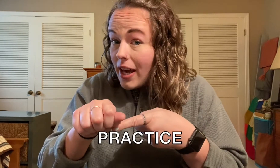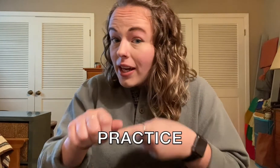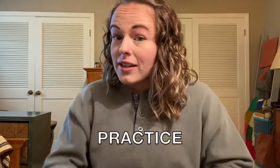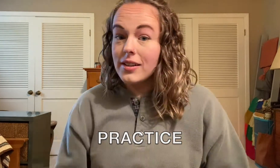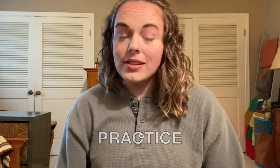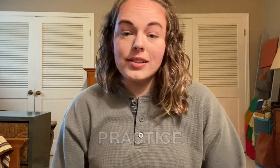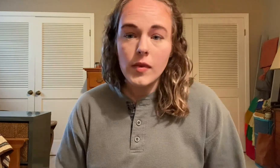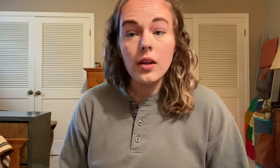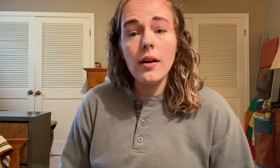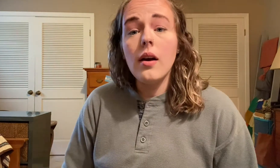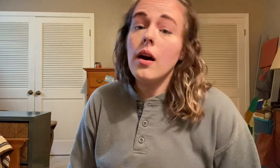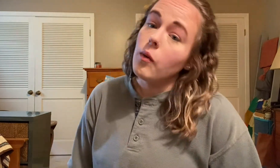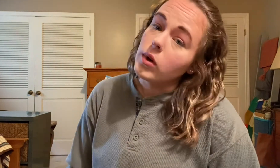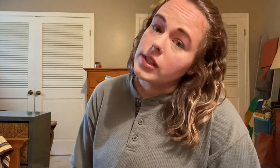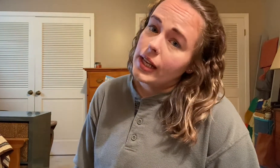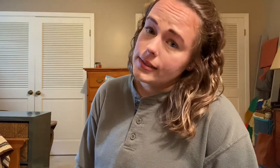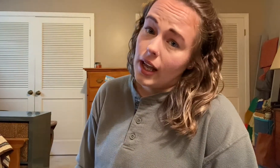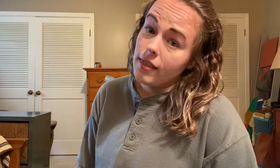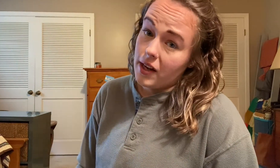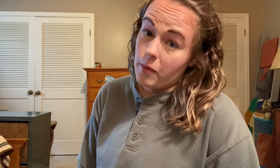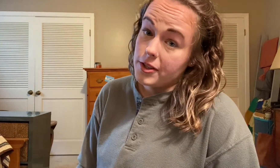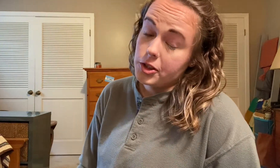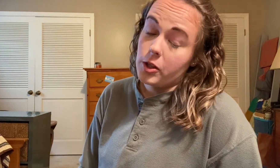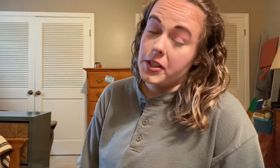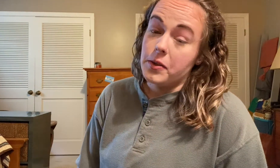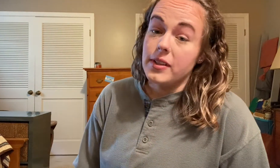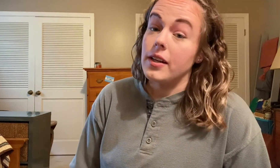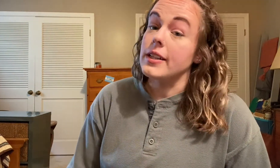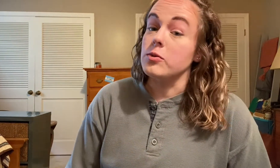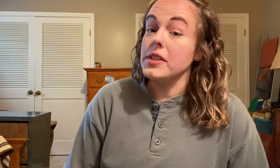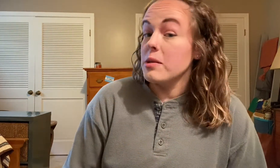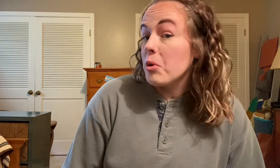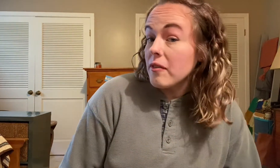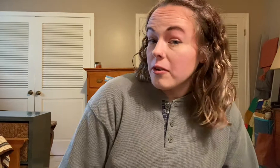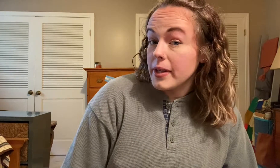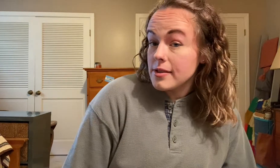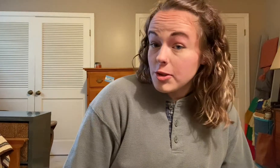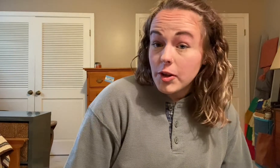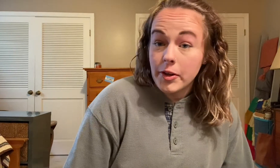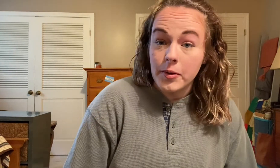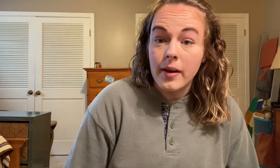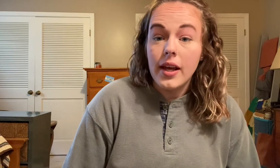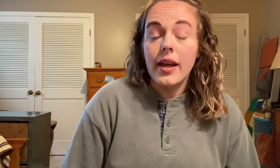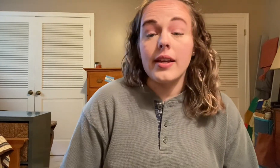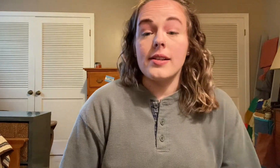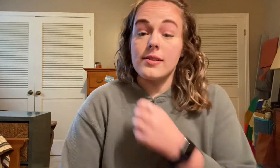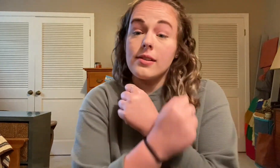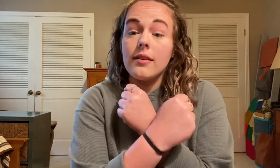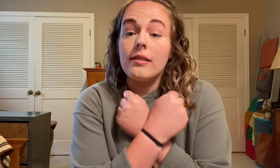someday. One last sign that I want to show you that is really important for me to show you is